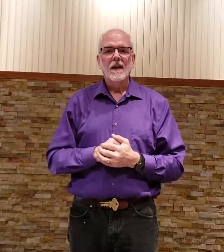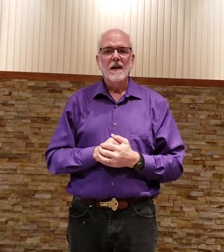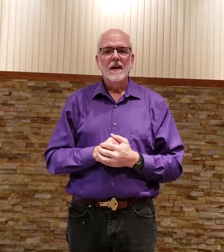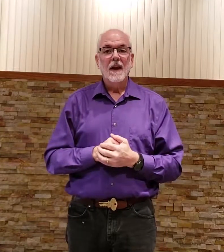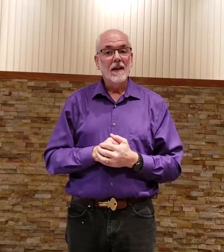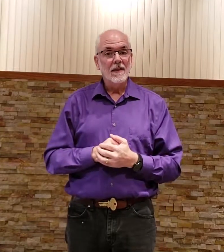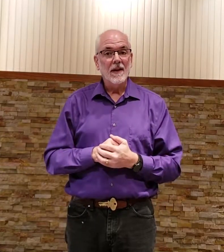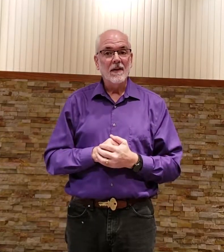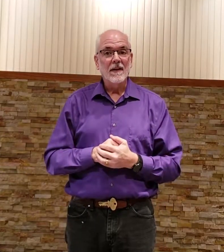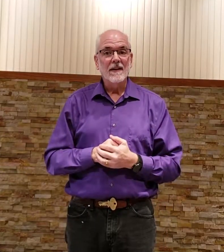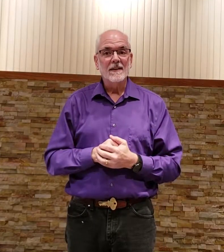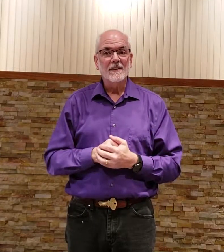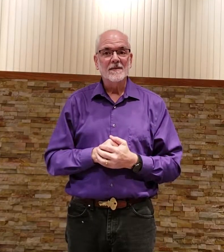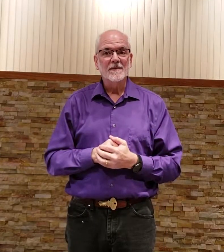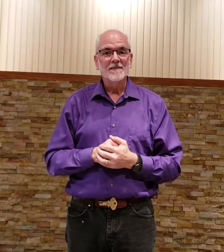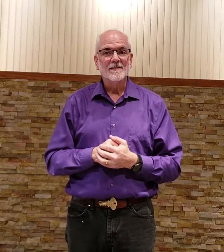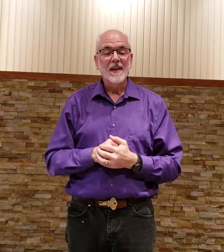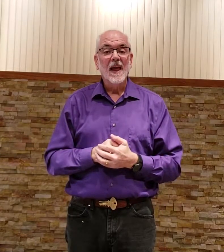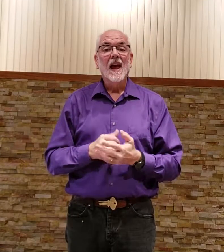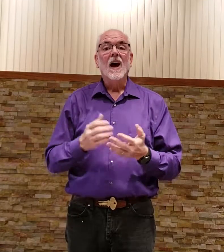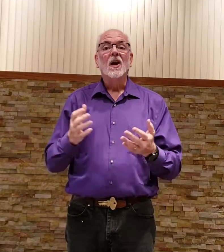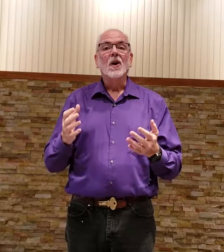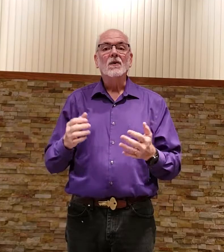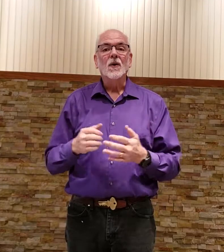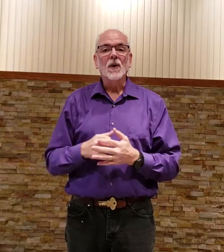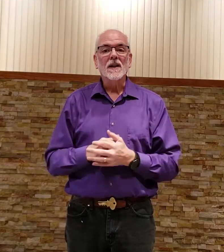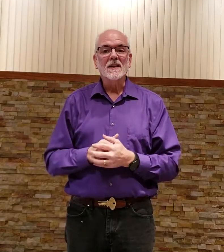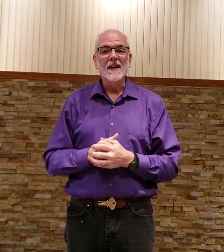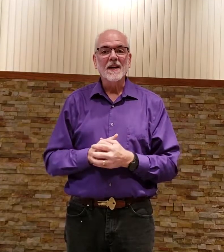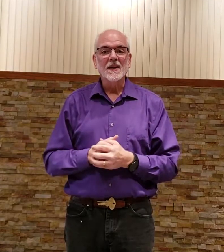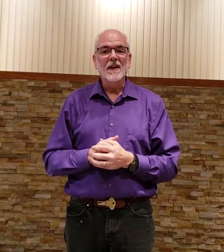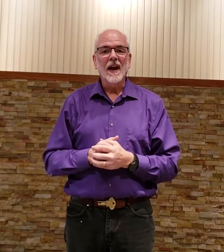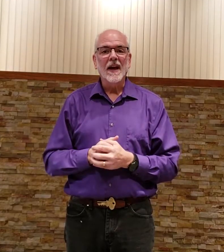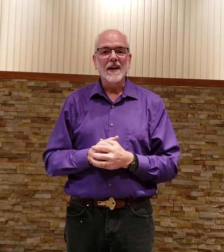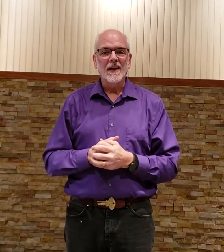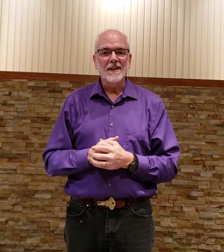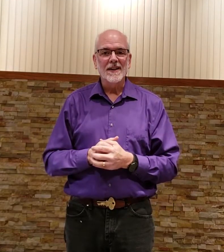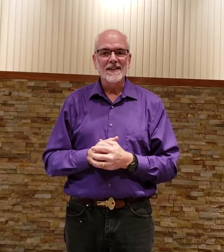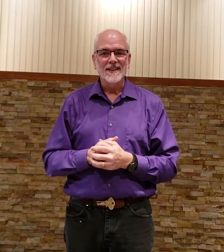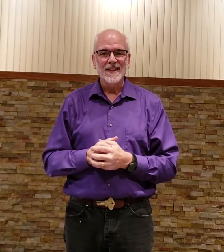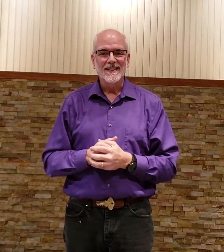And there it is. Look forward to seeing you there at LTC.